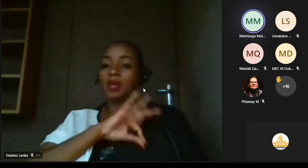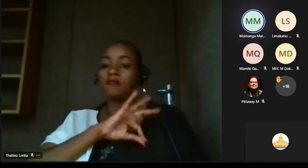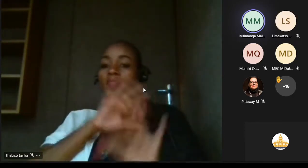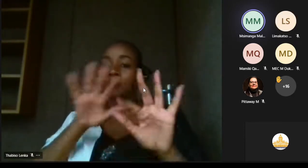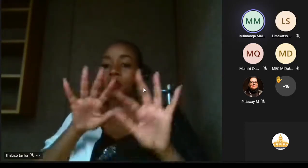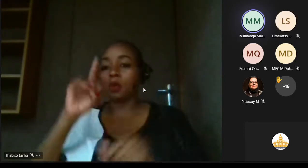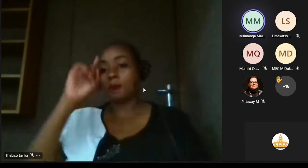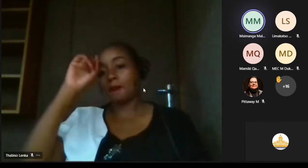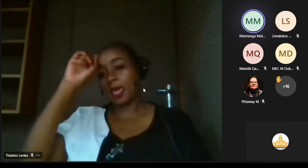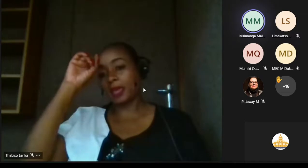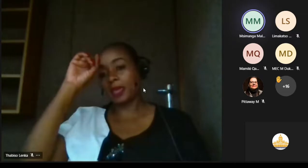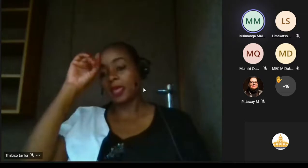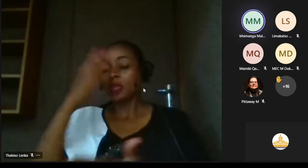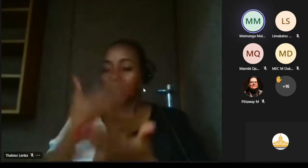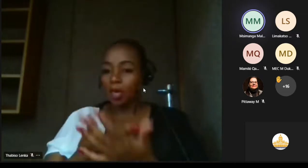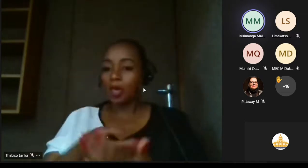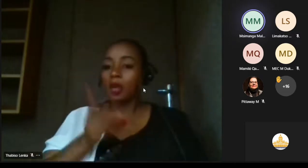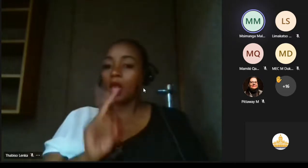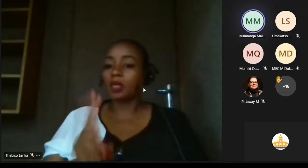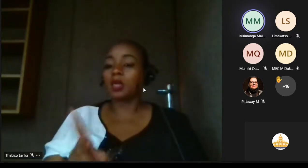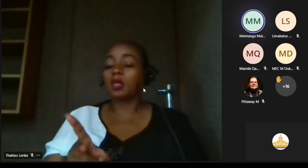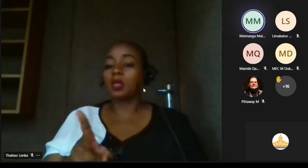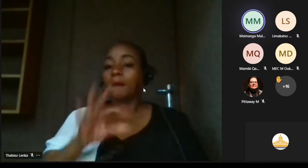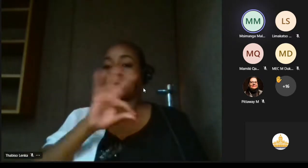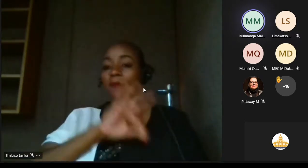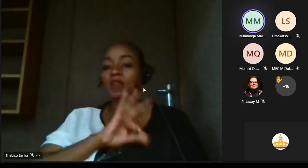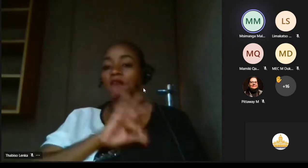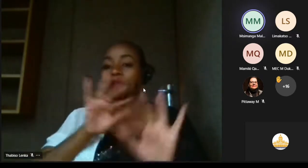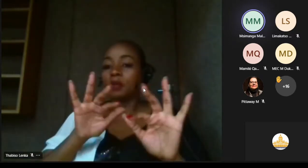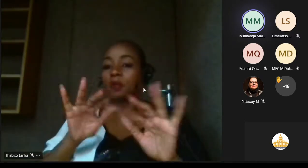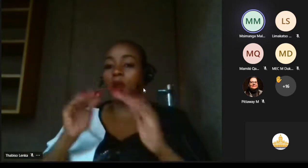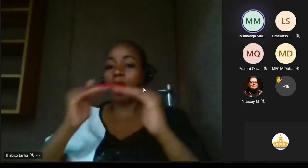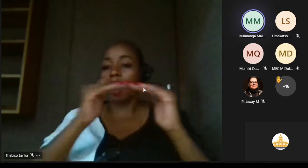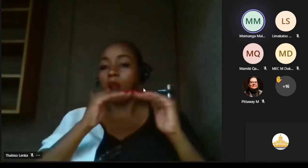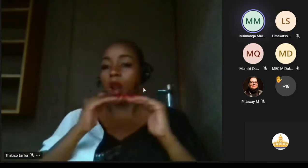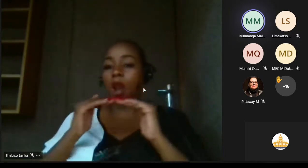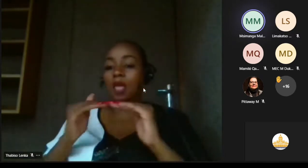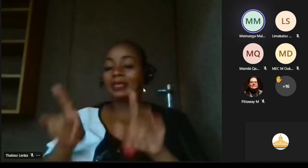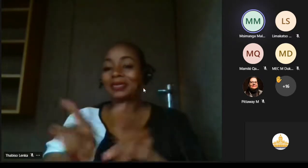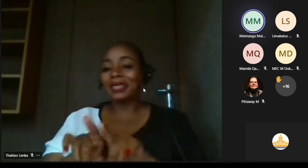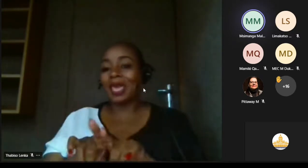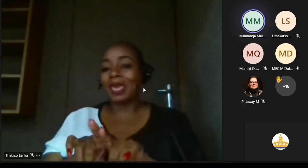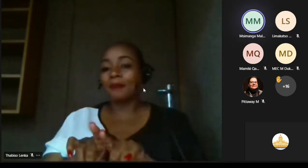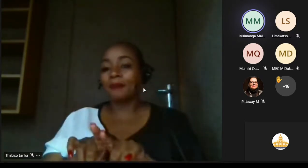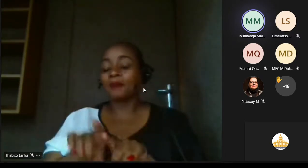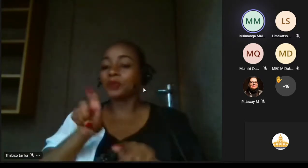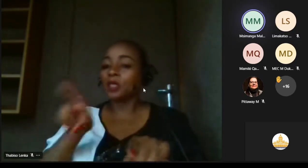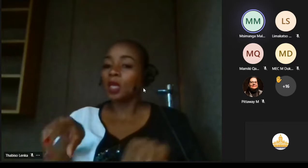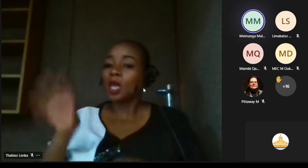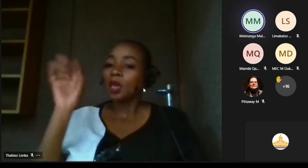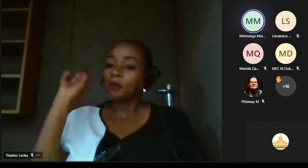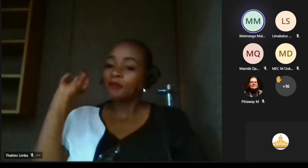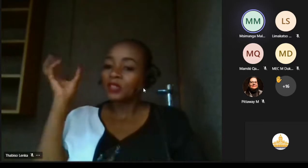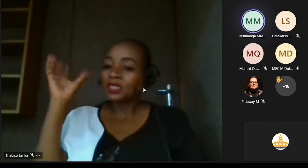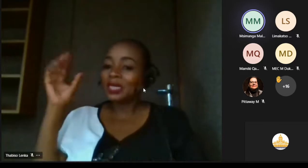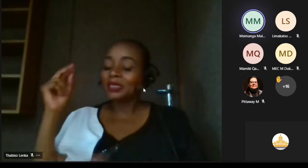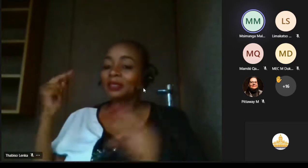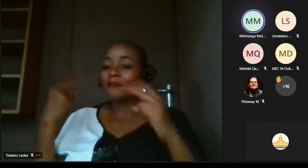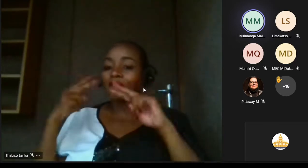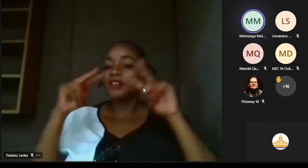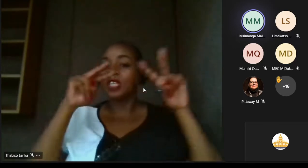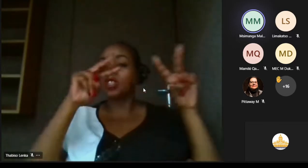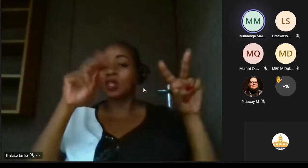batsho e benefite hantle province ka o lekana ha bui hore province e ya e shebile kae vision ya lona ke